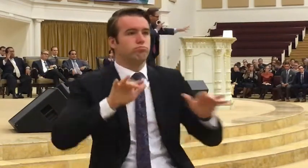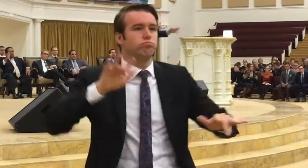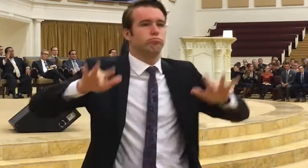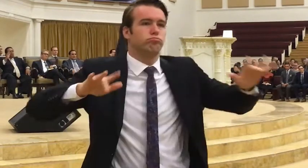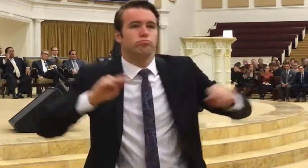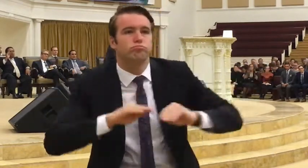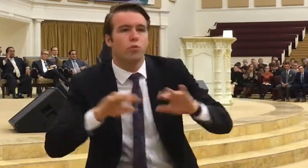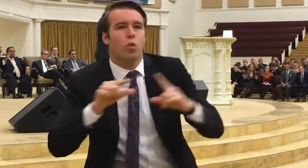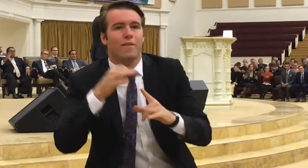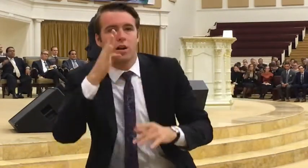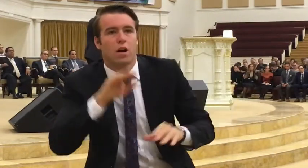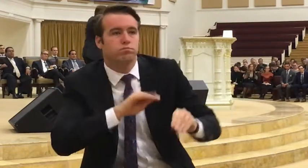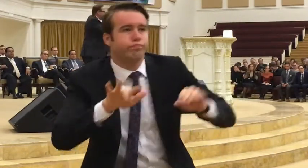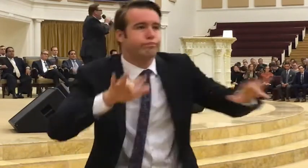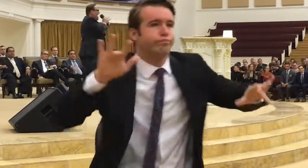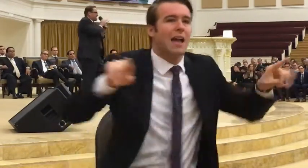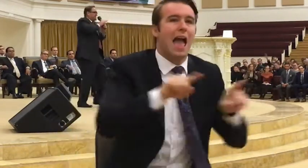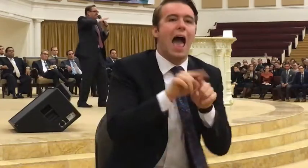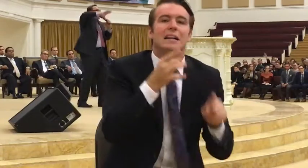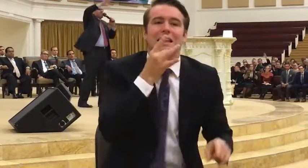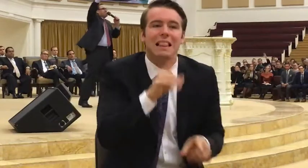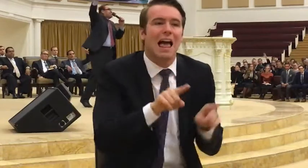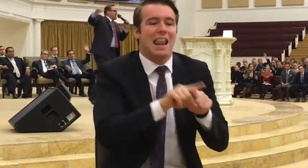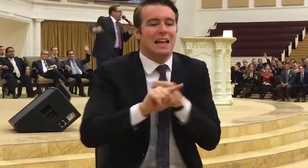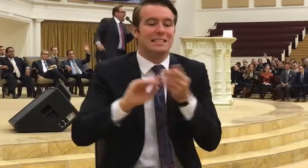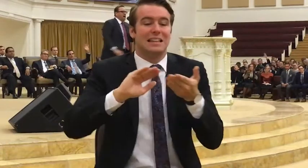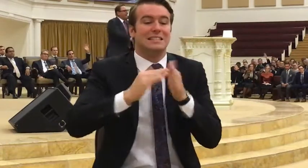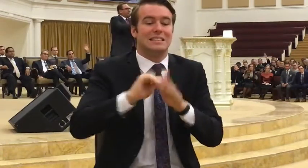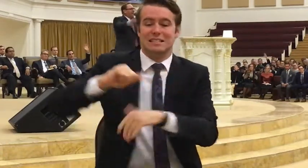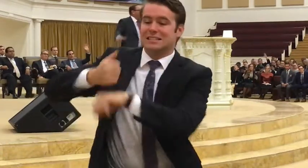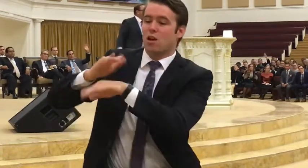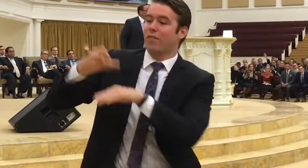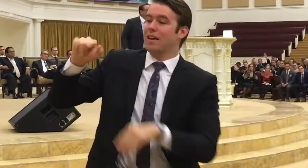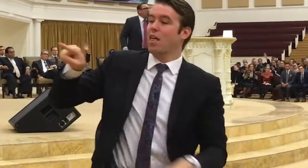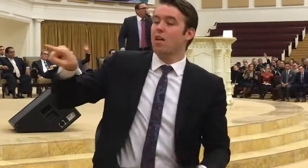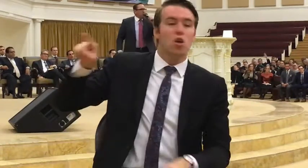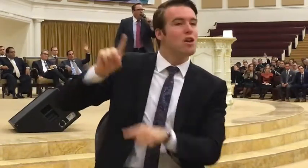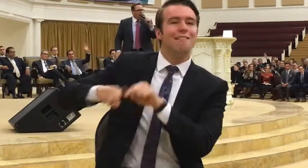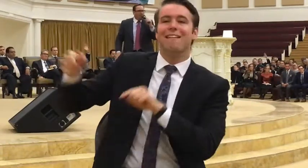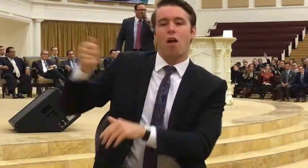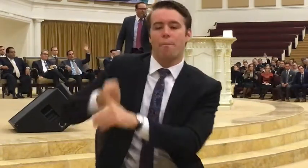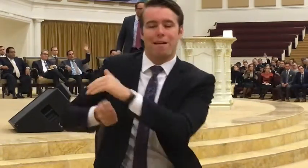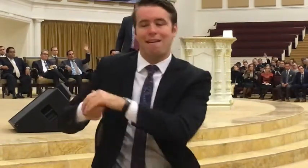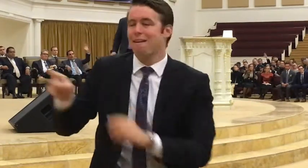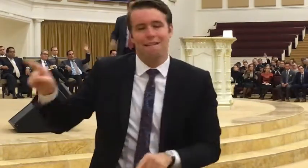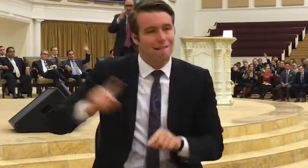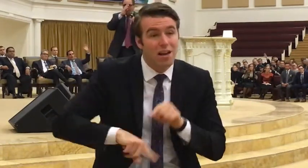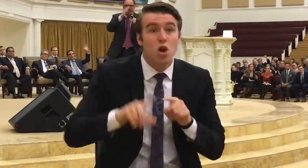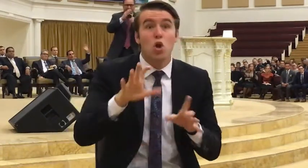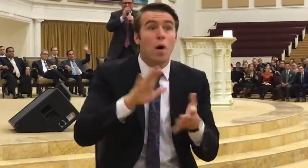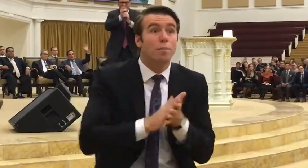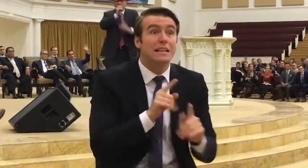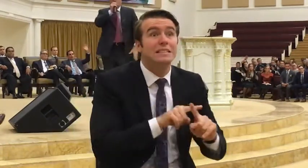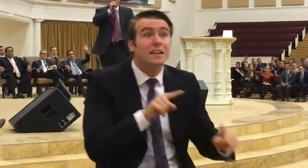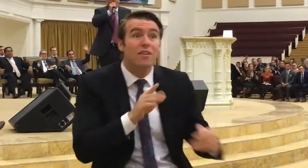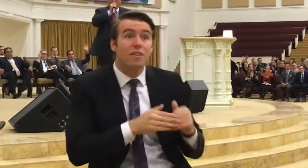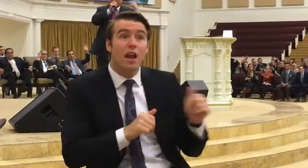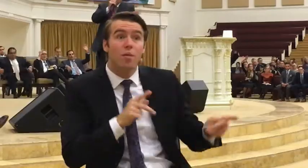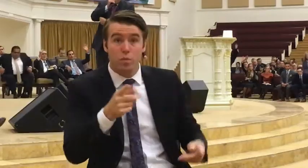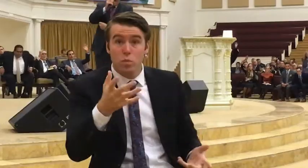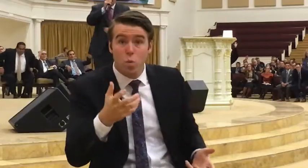the marketplace as a light, as a city set on a hill that cannot be hid. You ought to be different than everybody else.